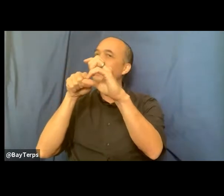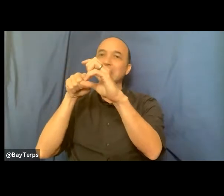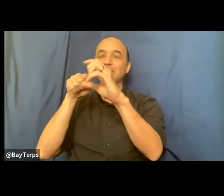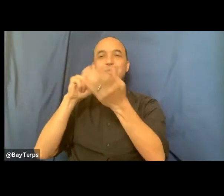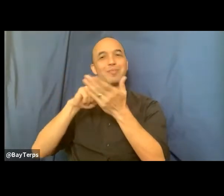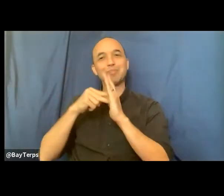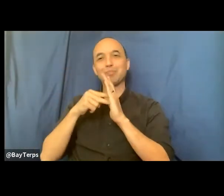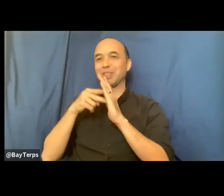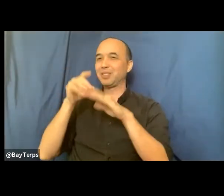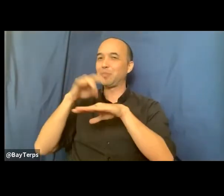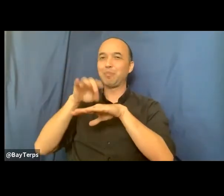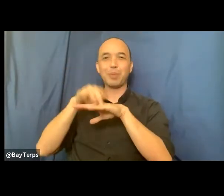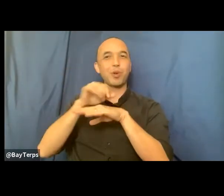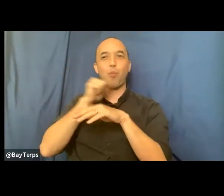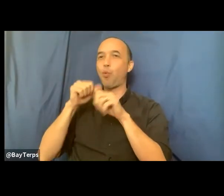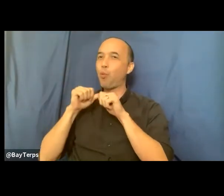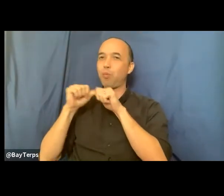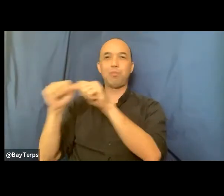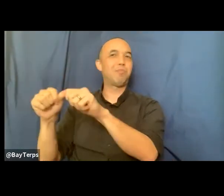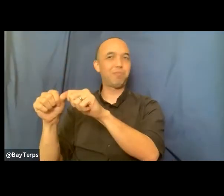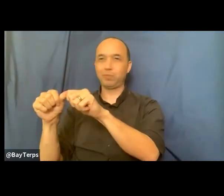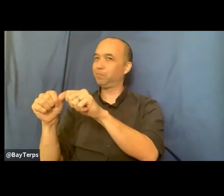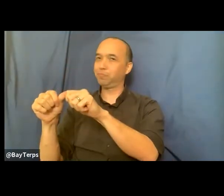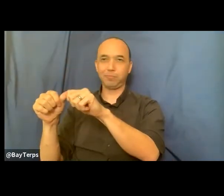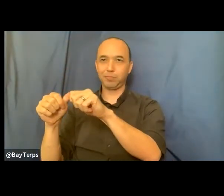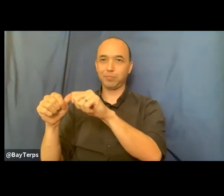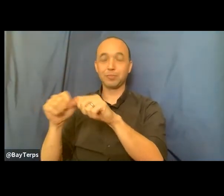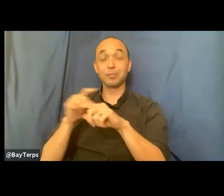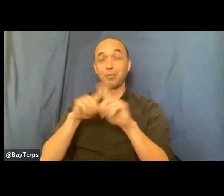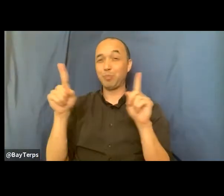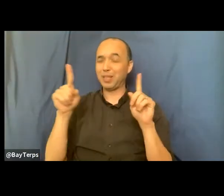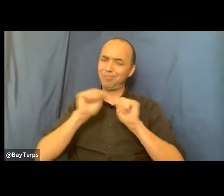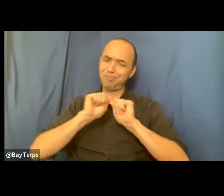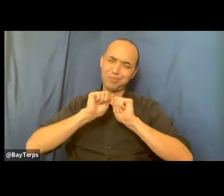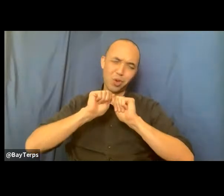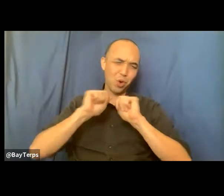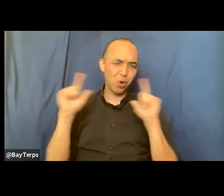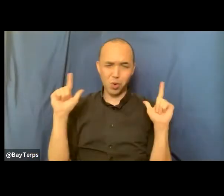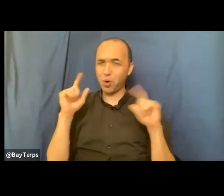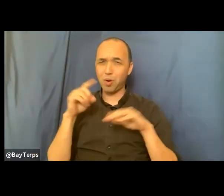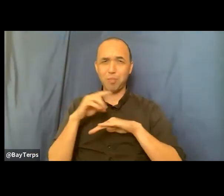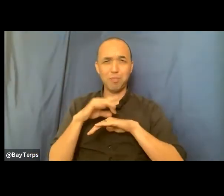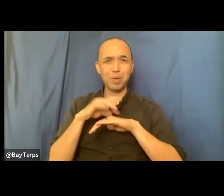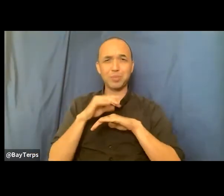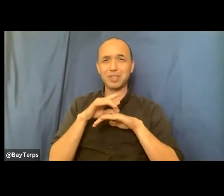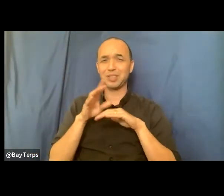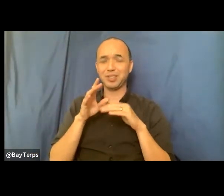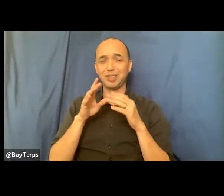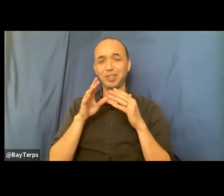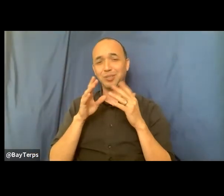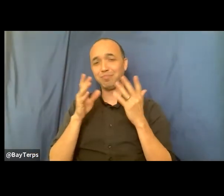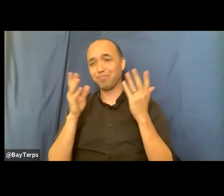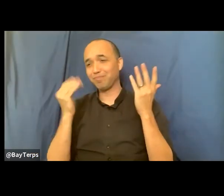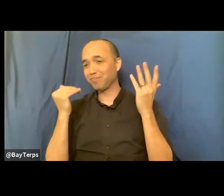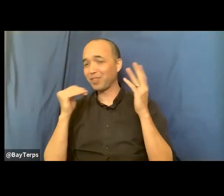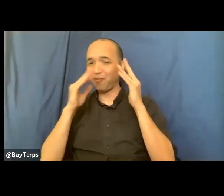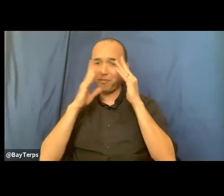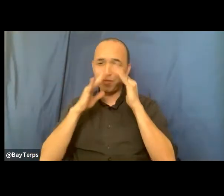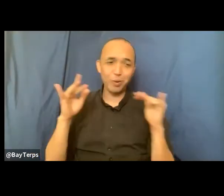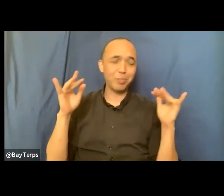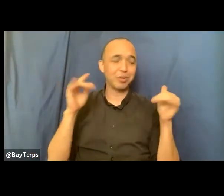shorter amount of time. But all pumpkins are subject to, you know, the variables of